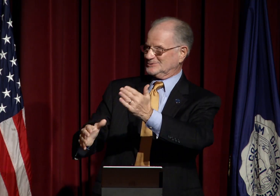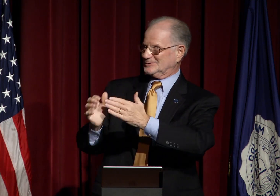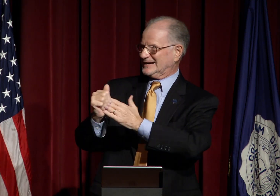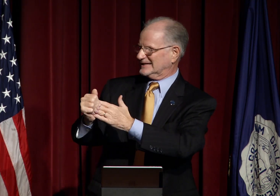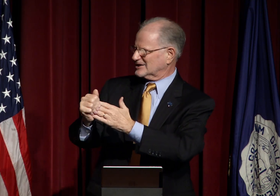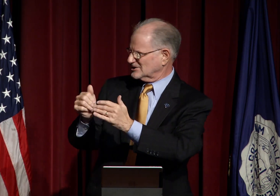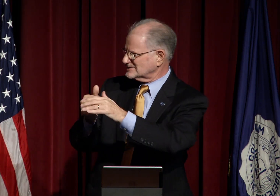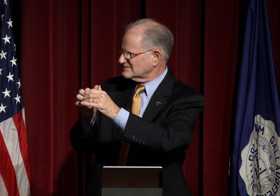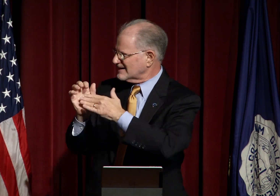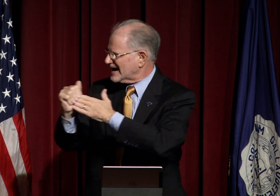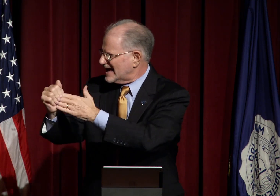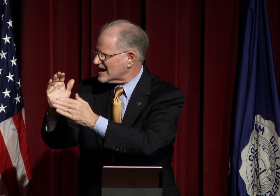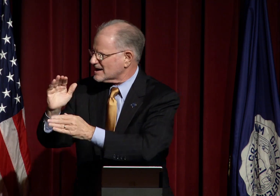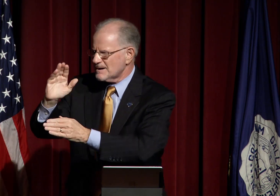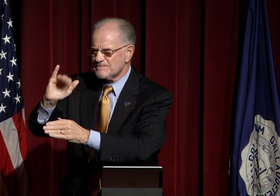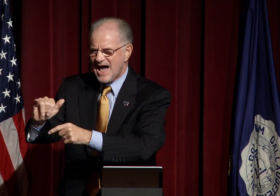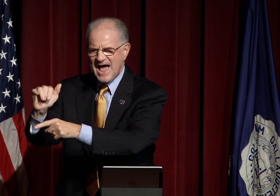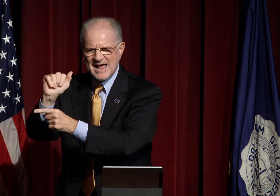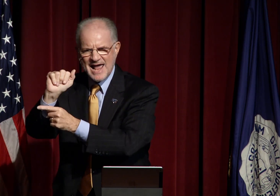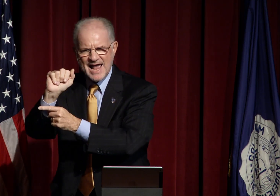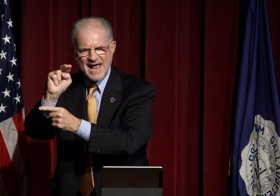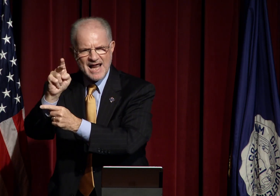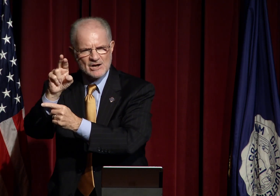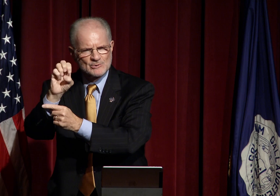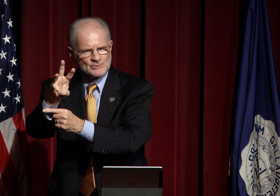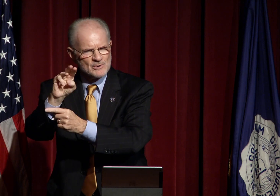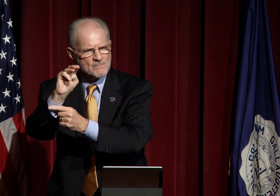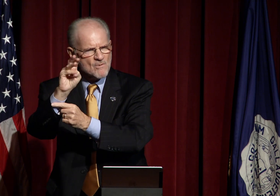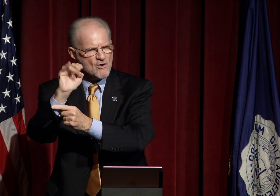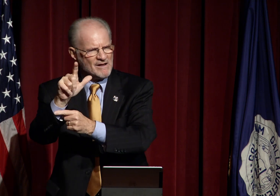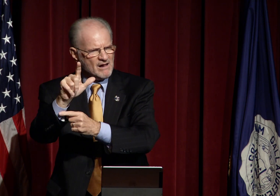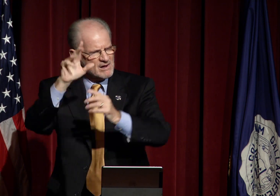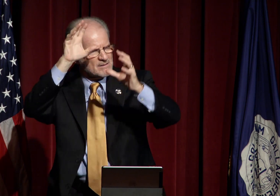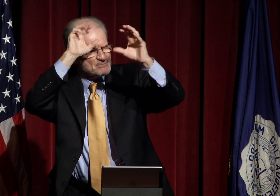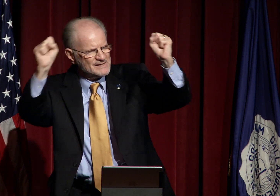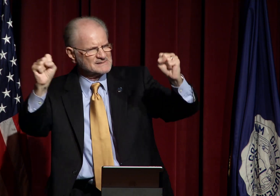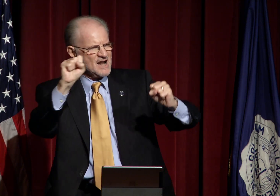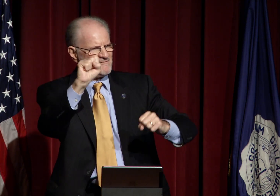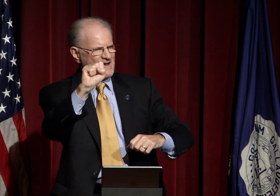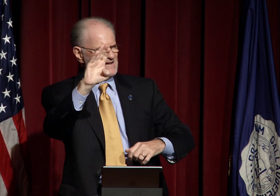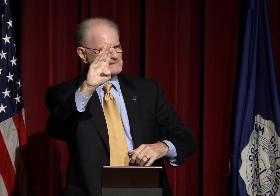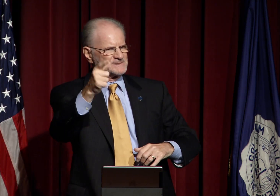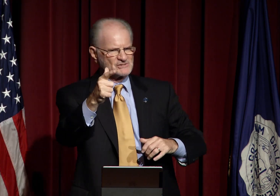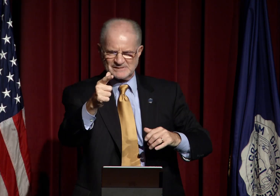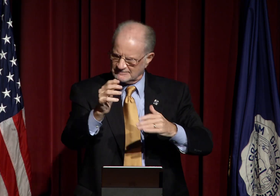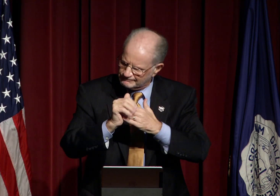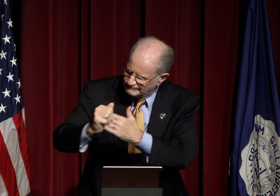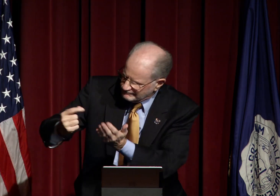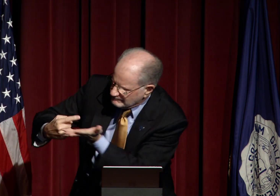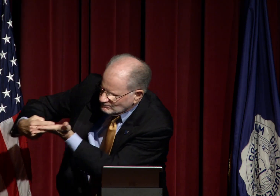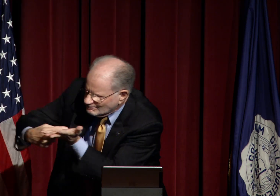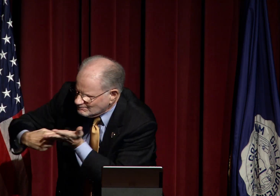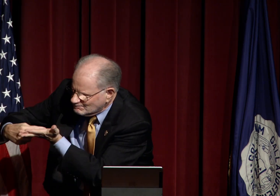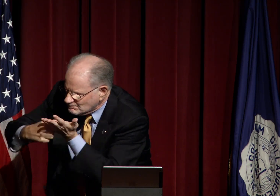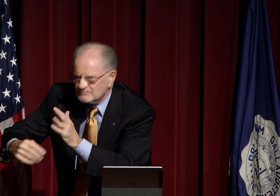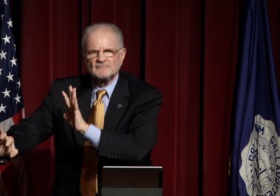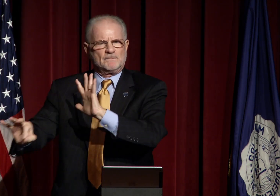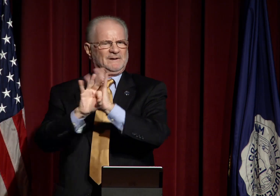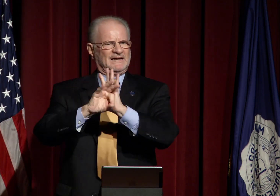to the zoo. We had a student-led effort, led in fact by Andrew Morrill, the head of